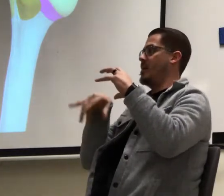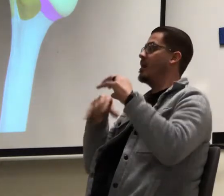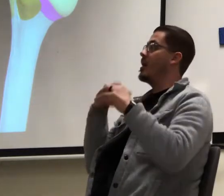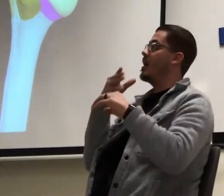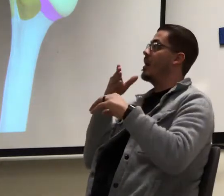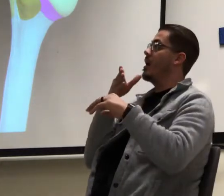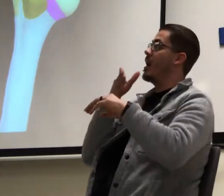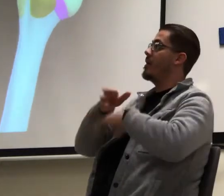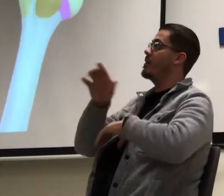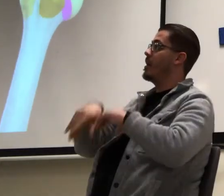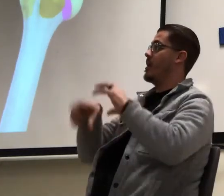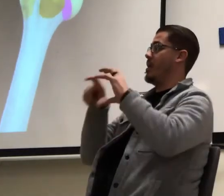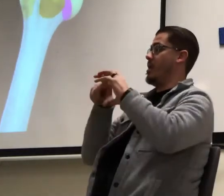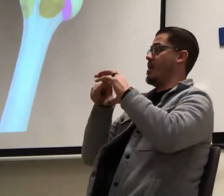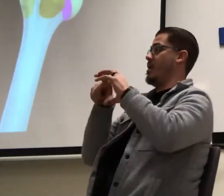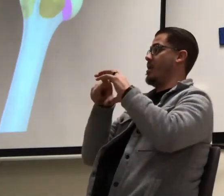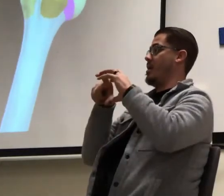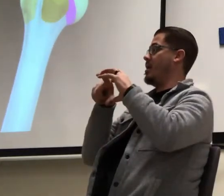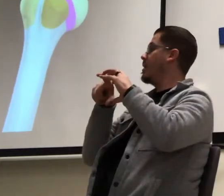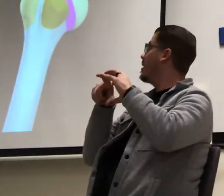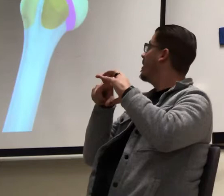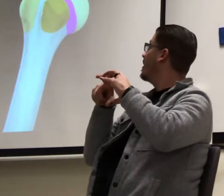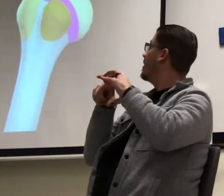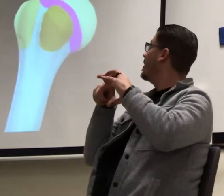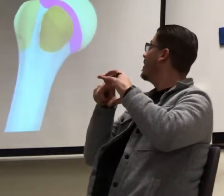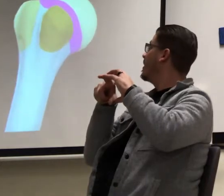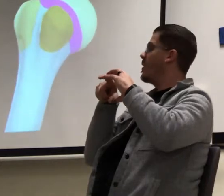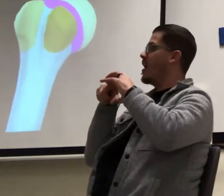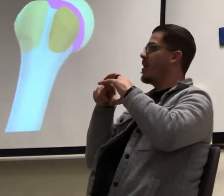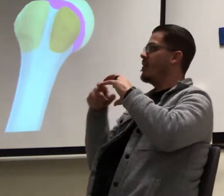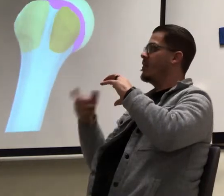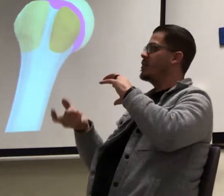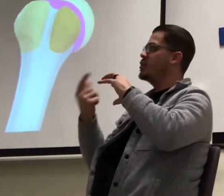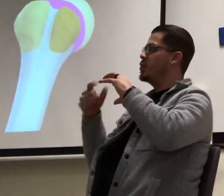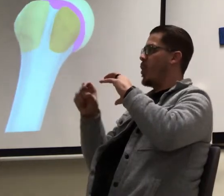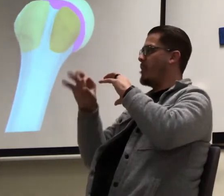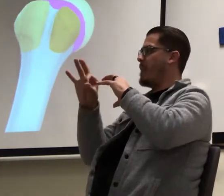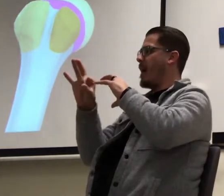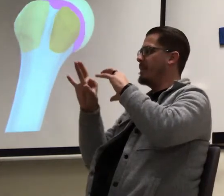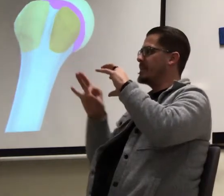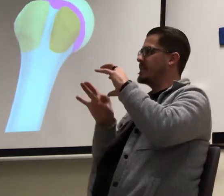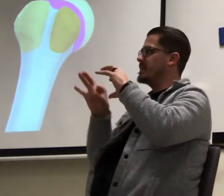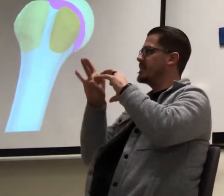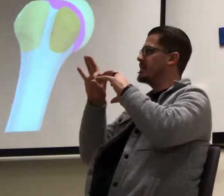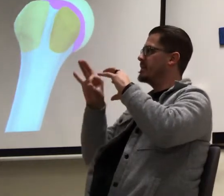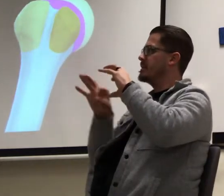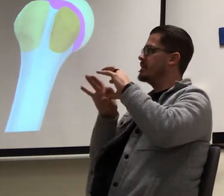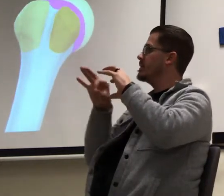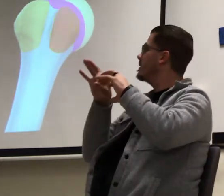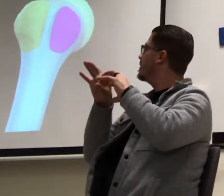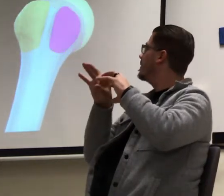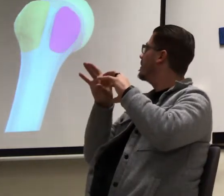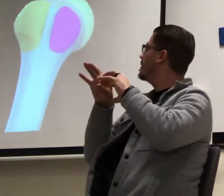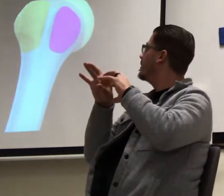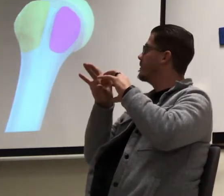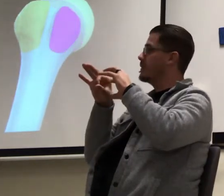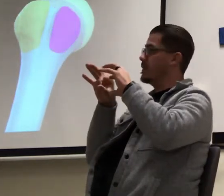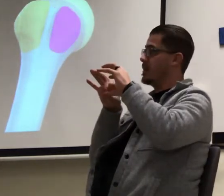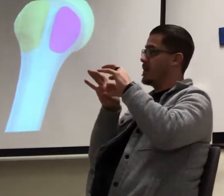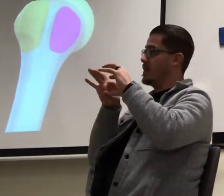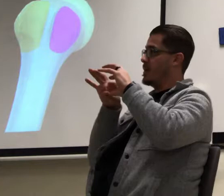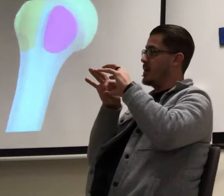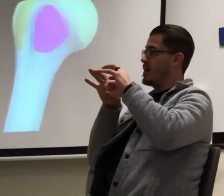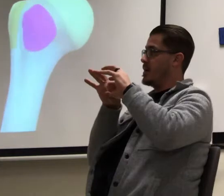neck, you have those two bumps, that one there, I've highlighted in